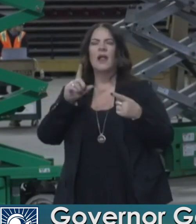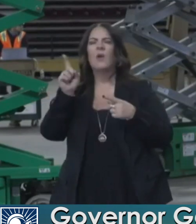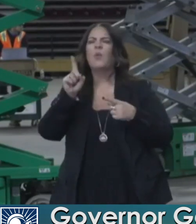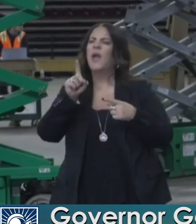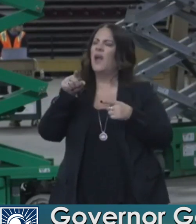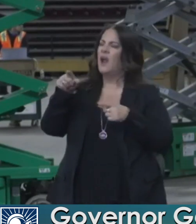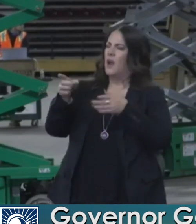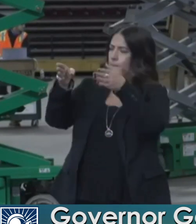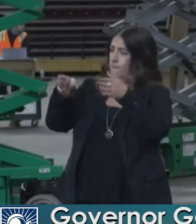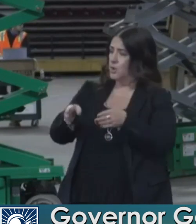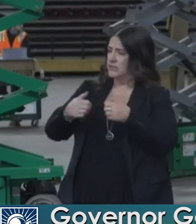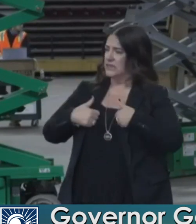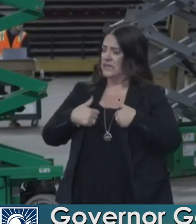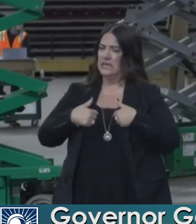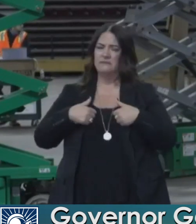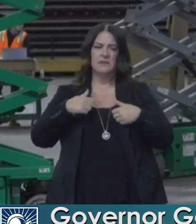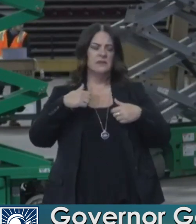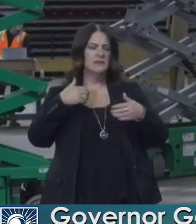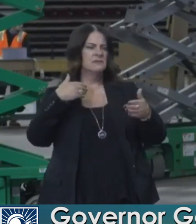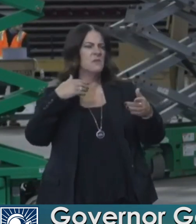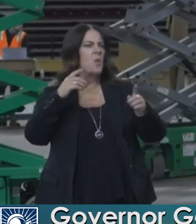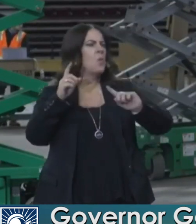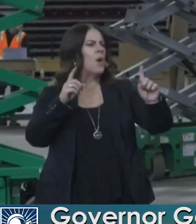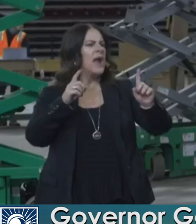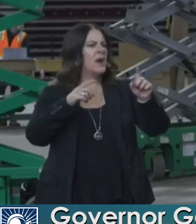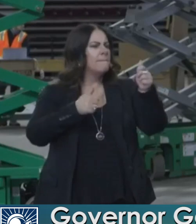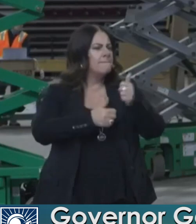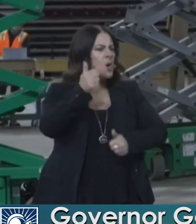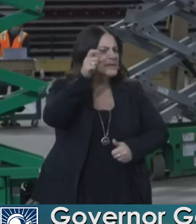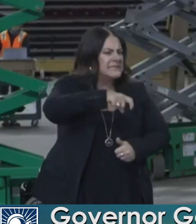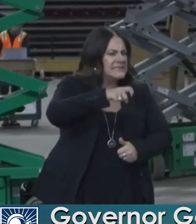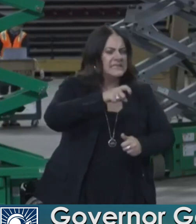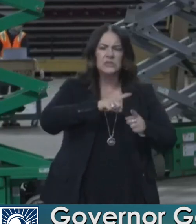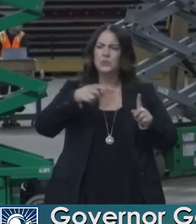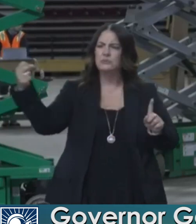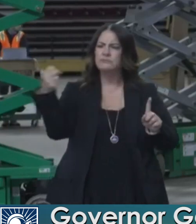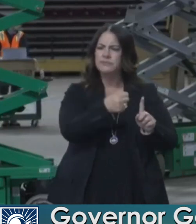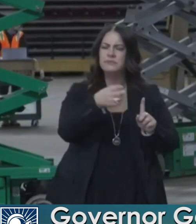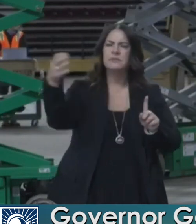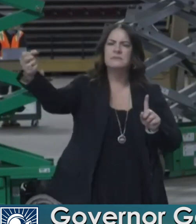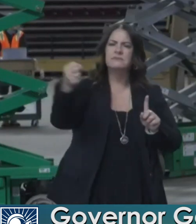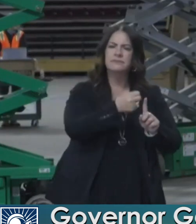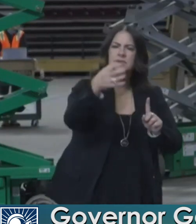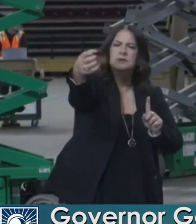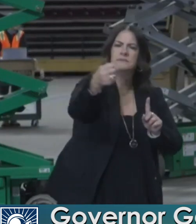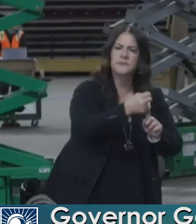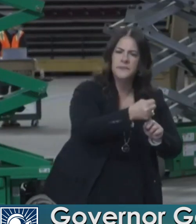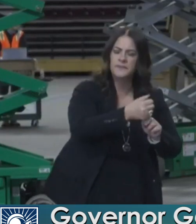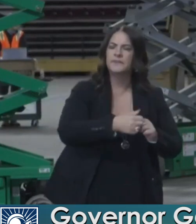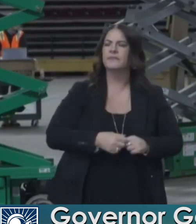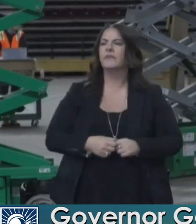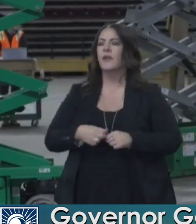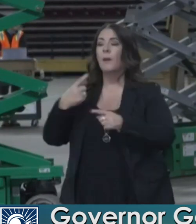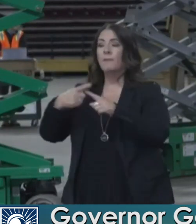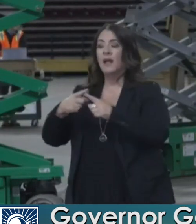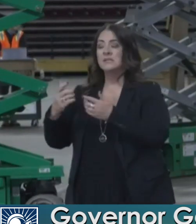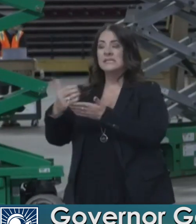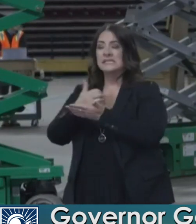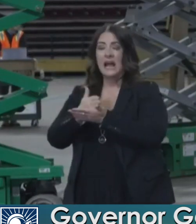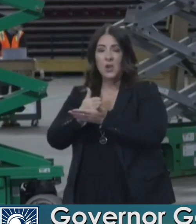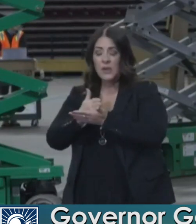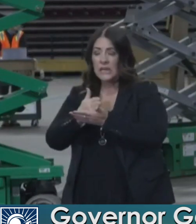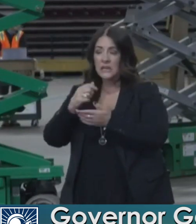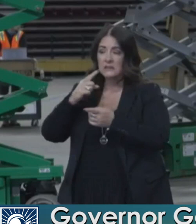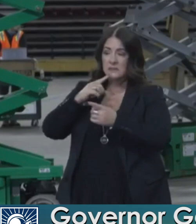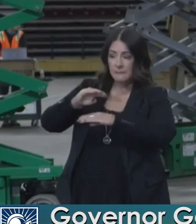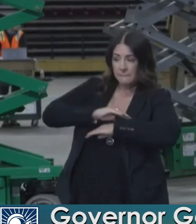meaning where are you physically and where are the needs most, and see if those match. There are salary expectations and needs, see if those